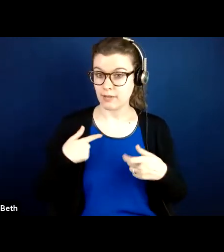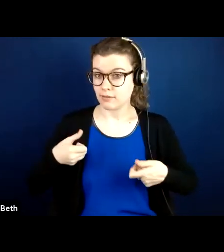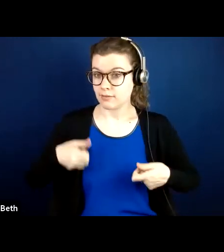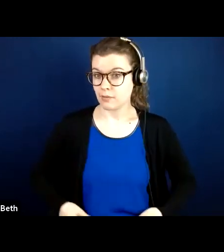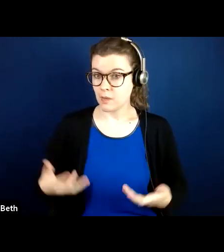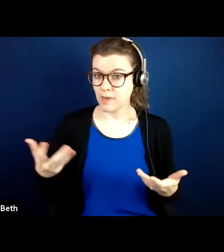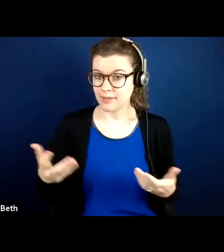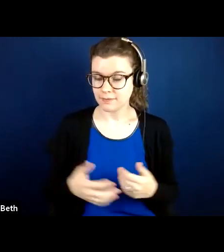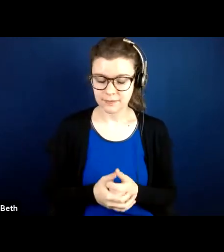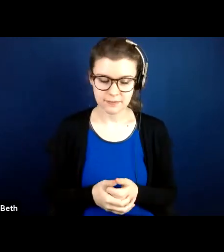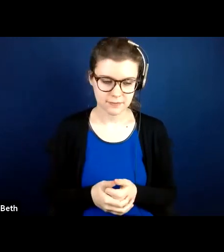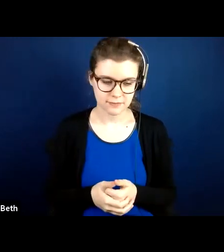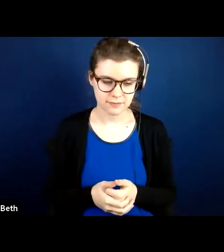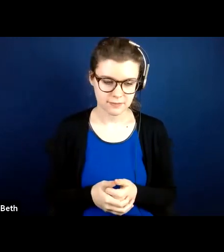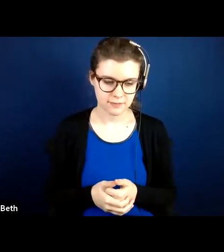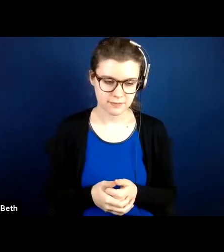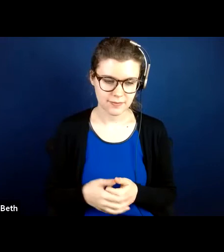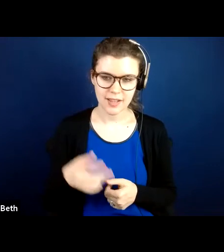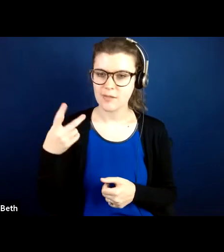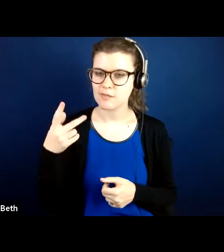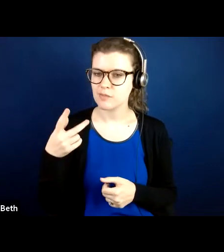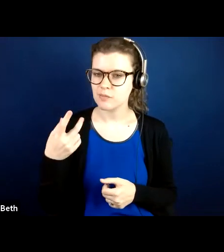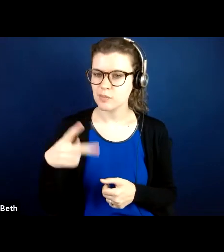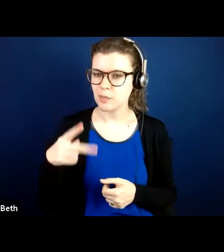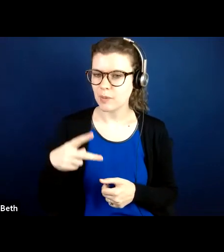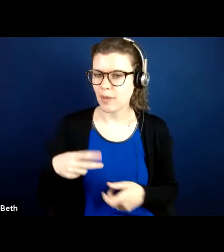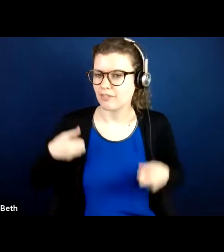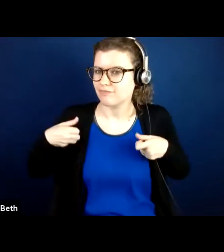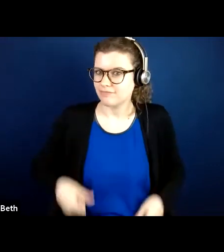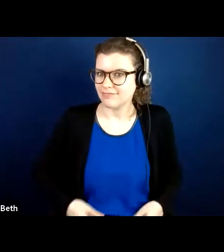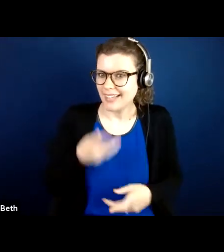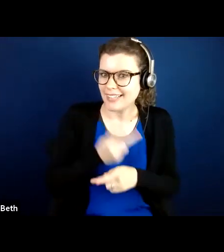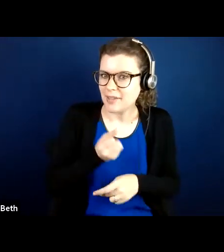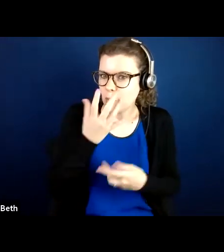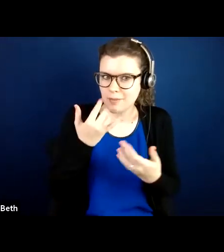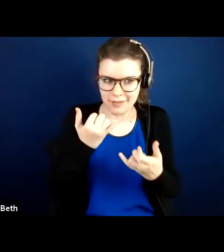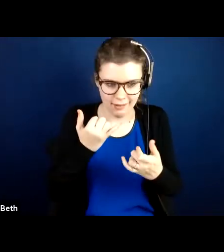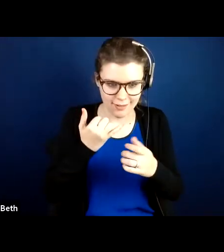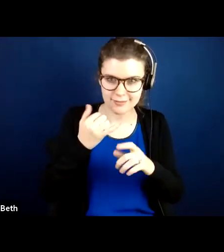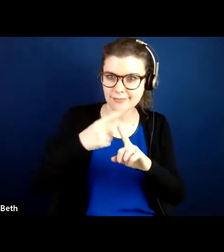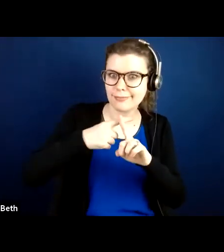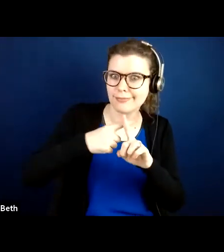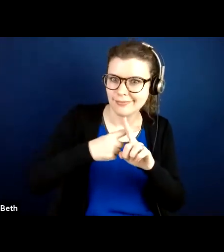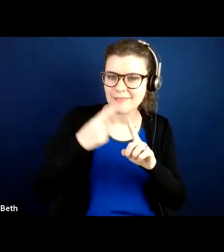a purple fleece to stay warm in these fall temperatures.